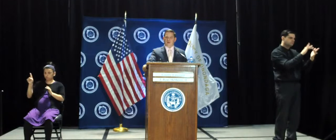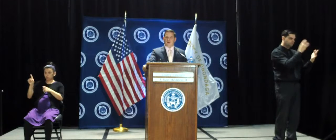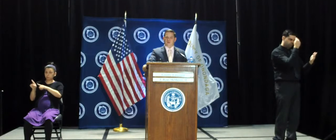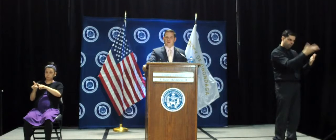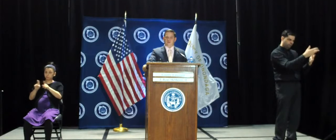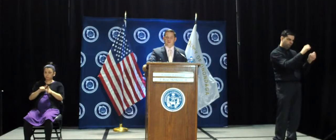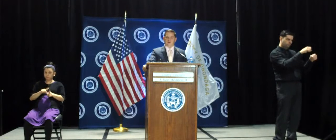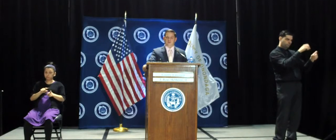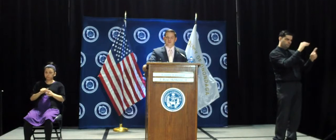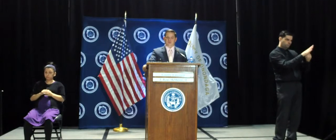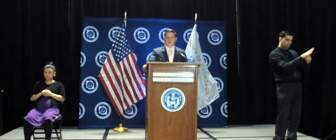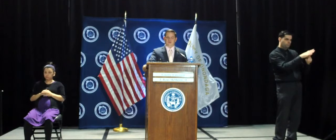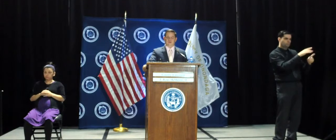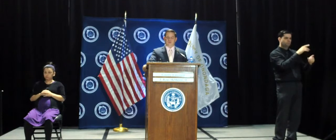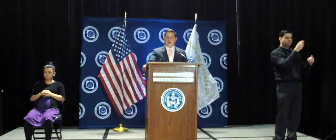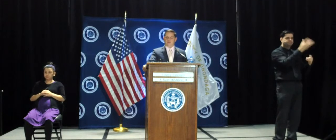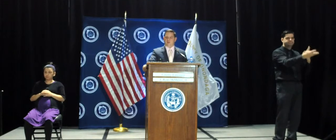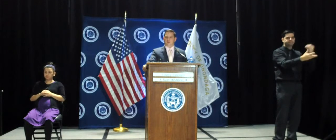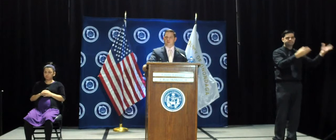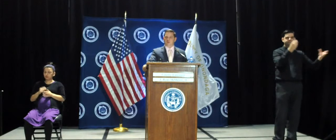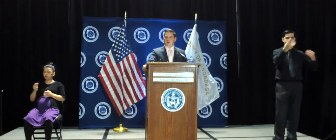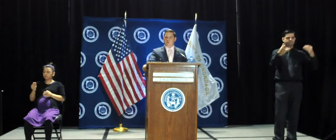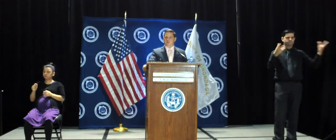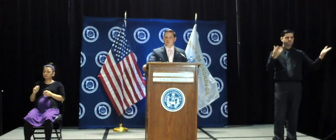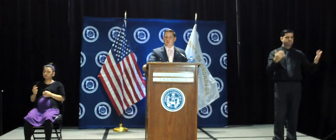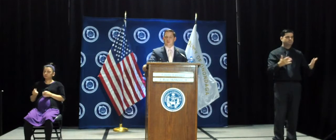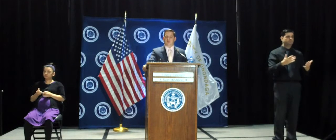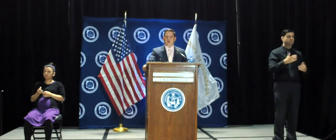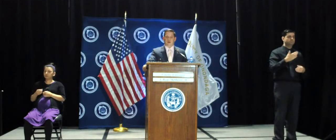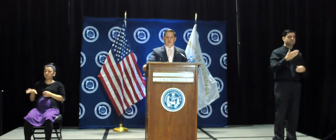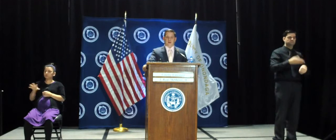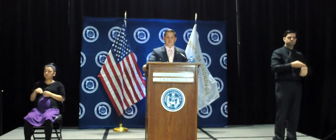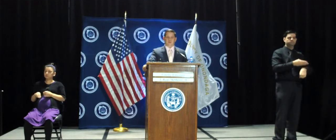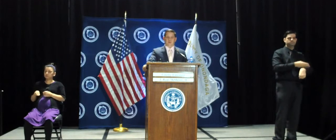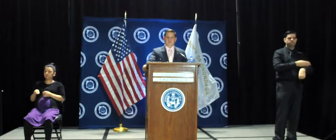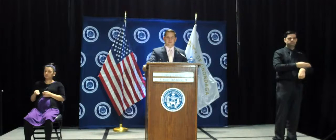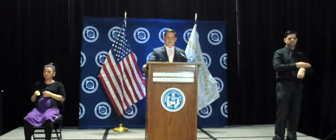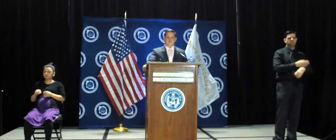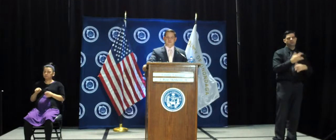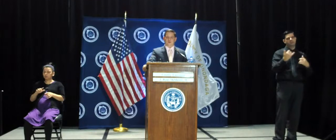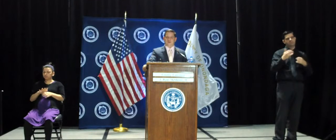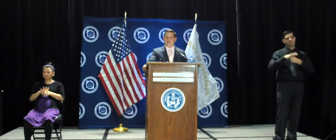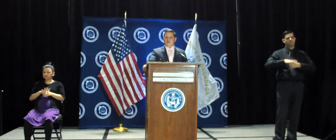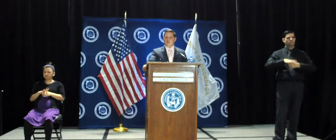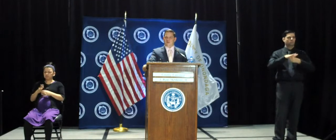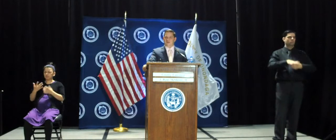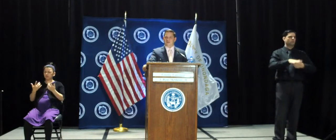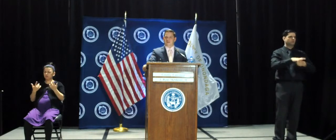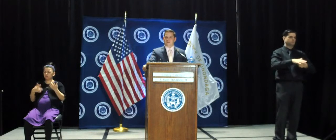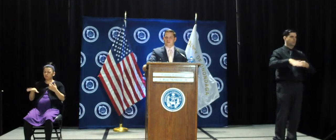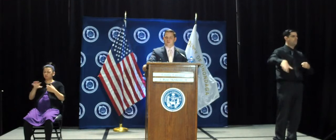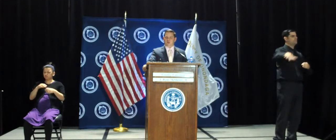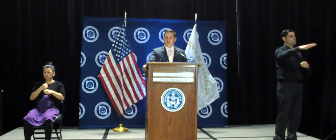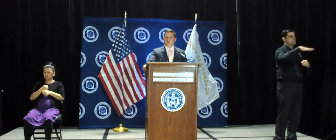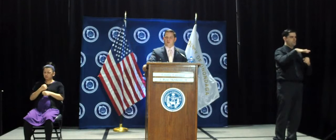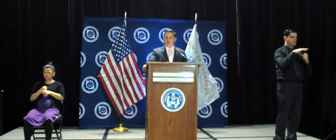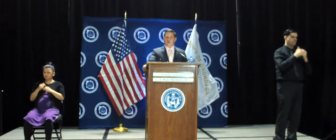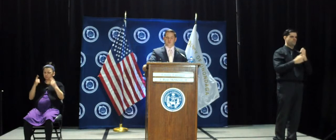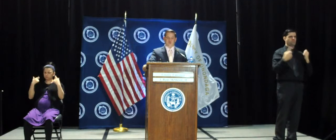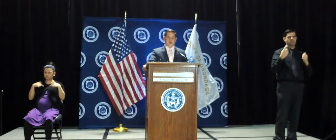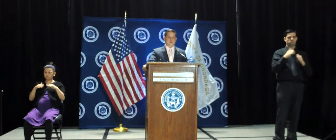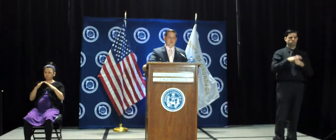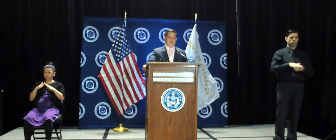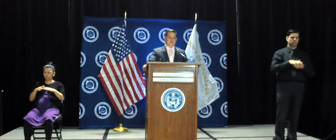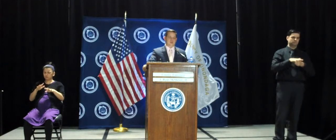better. It's stressed. Everything is stressed. Everybody and everything in this pandemic right